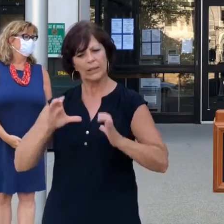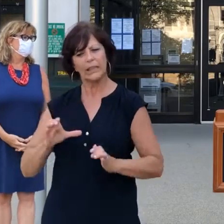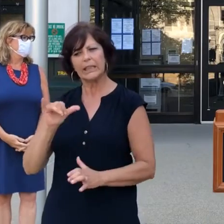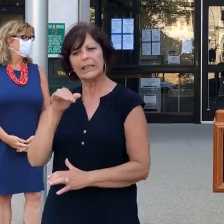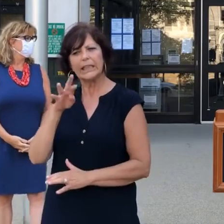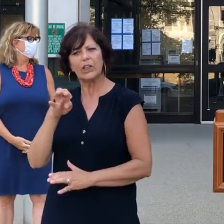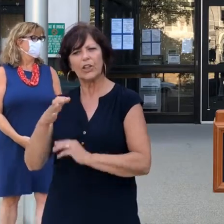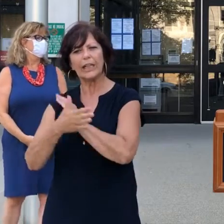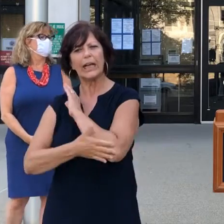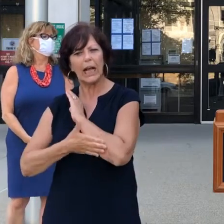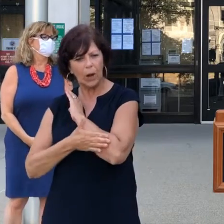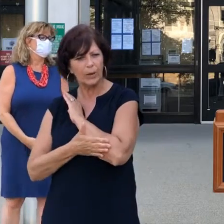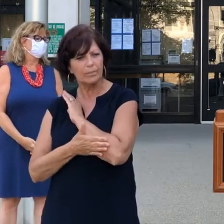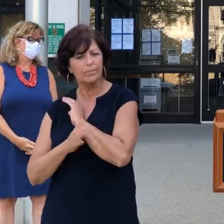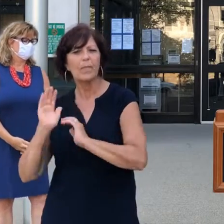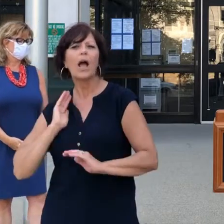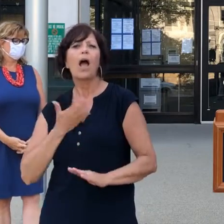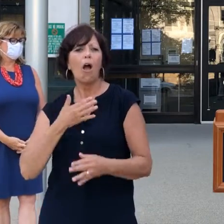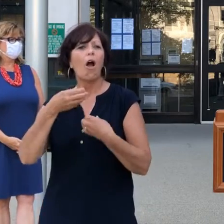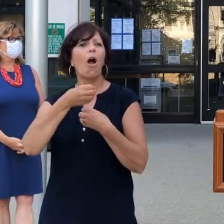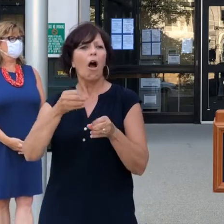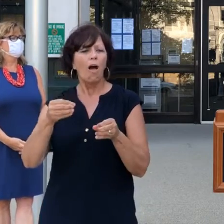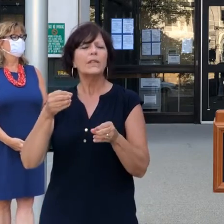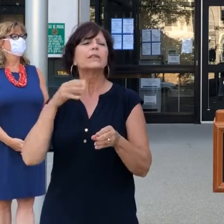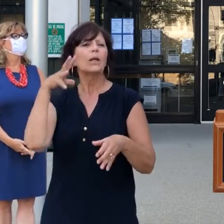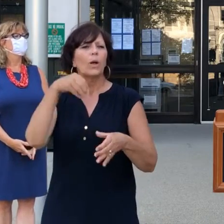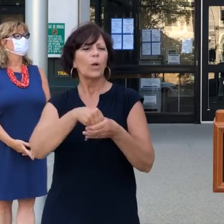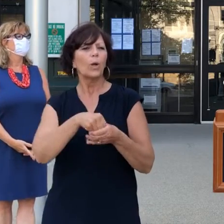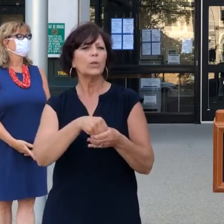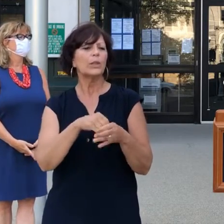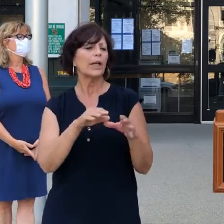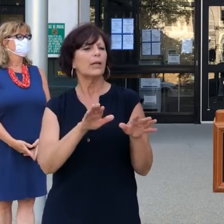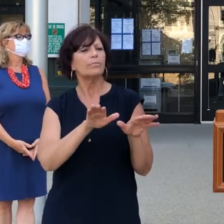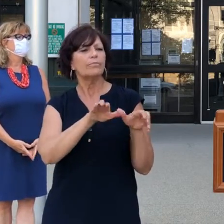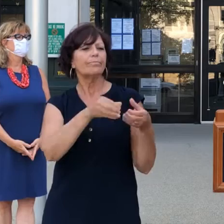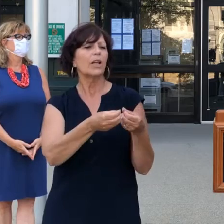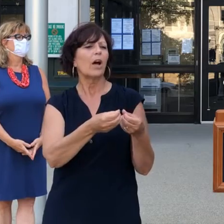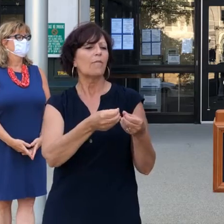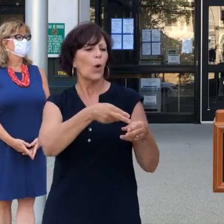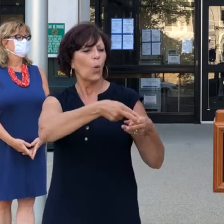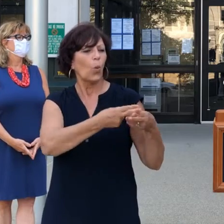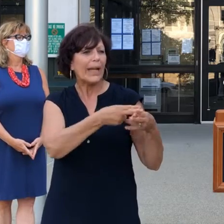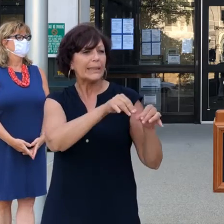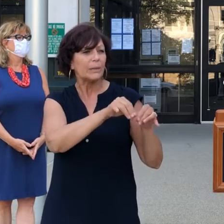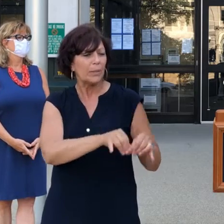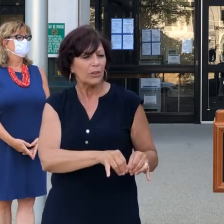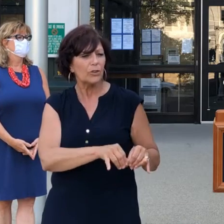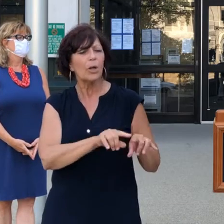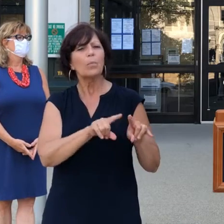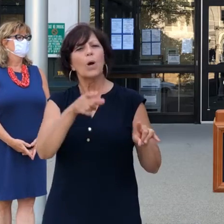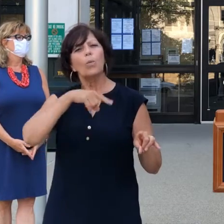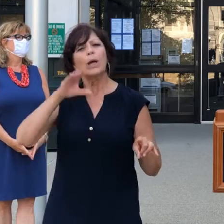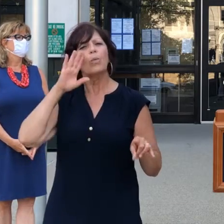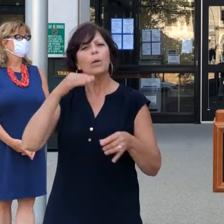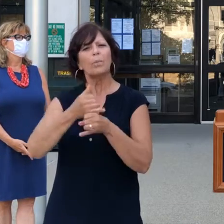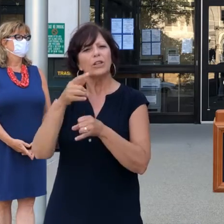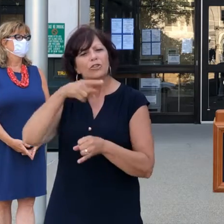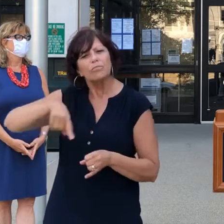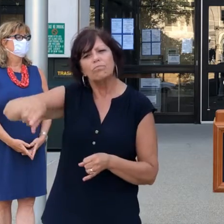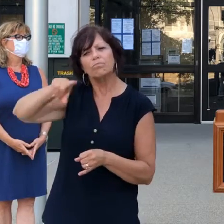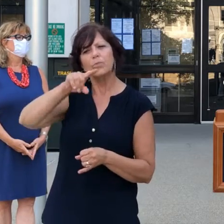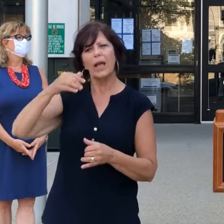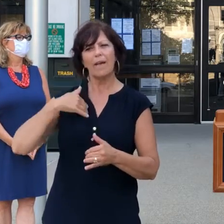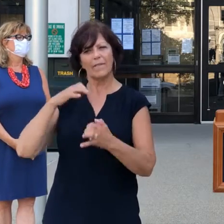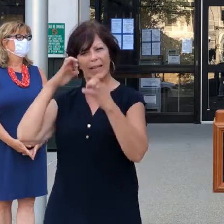office does include the Bureau of Weights and Measures. Our office will ensure that Erie County residents have education,